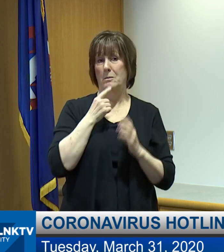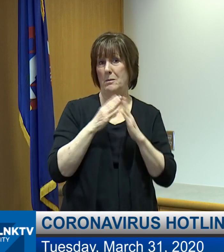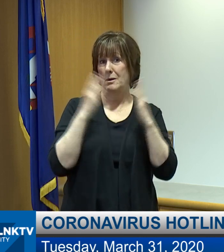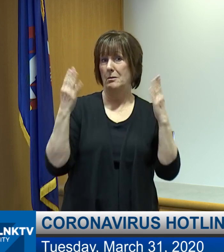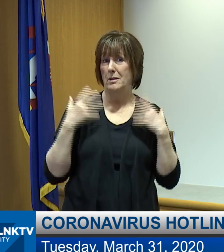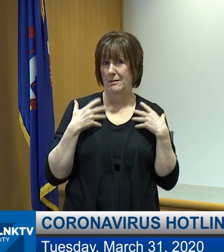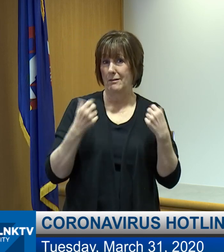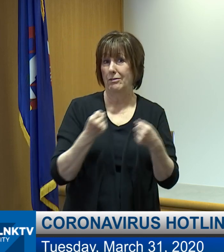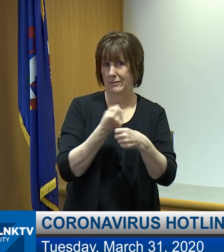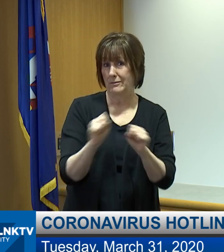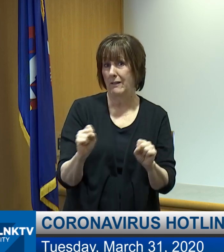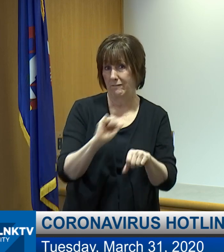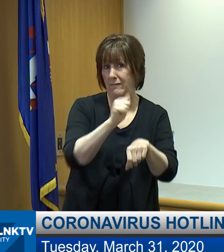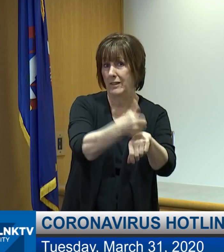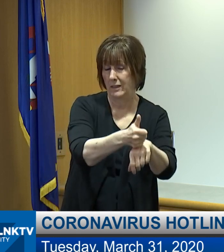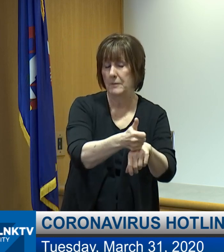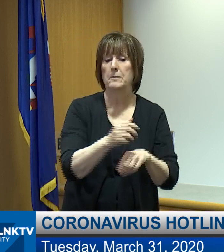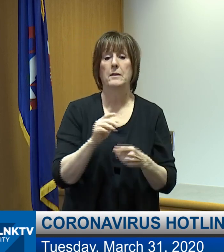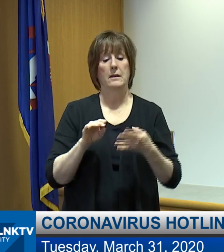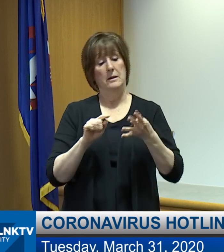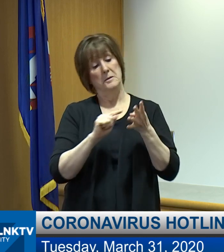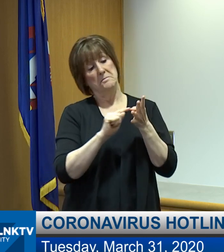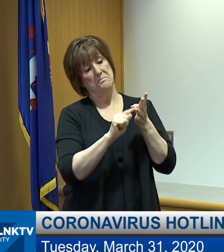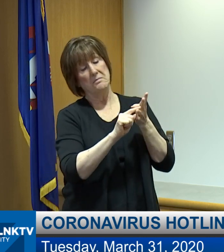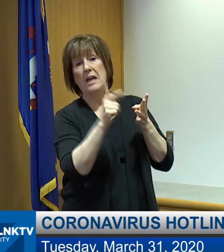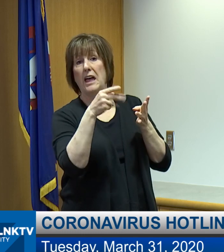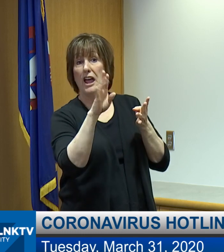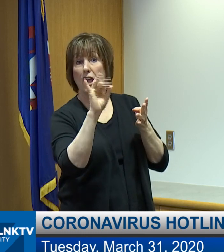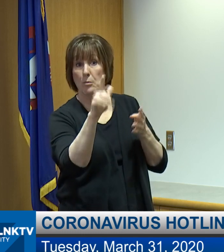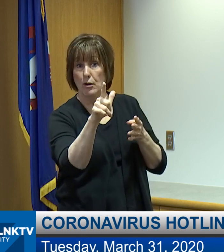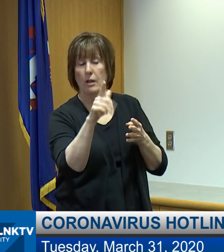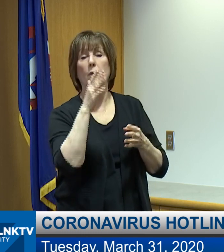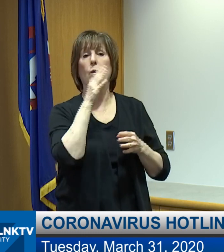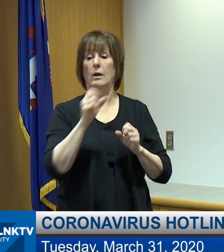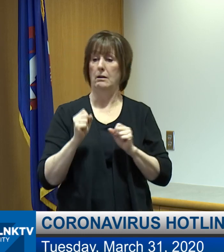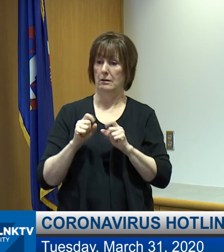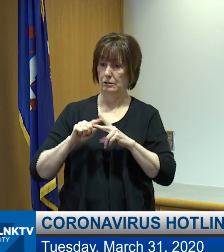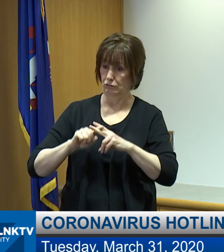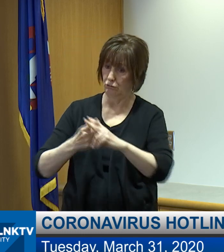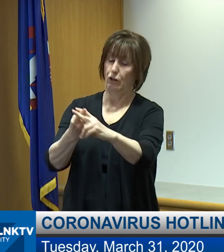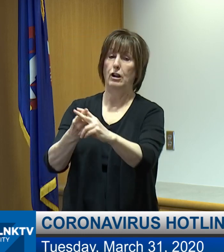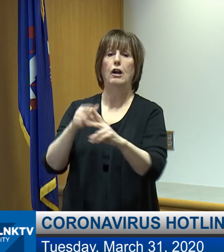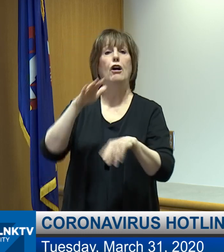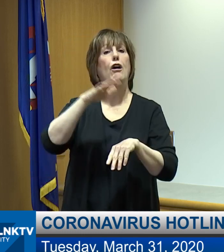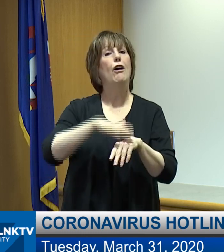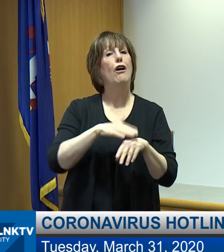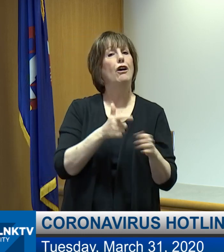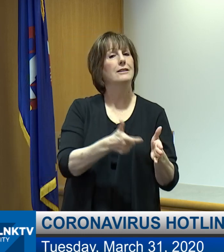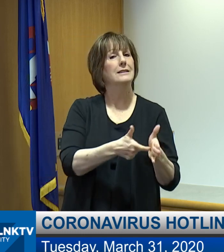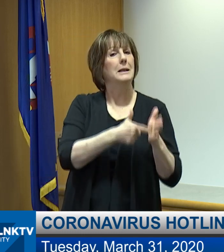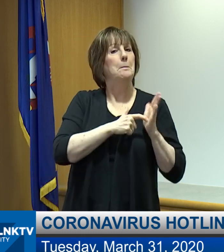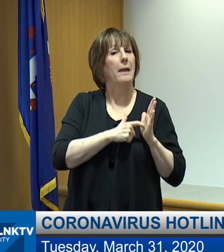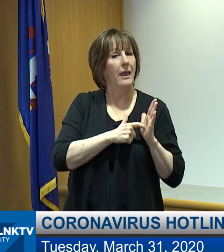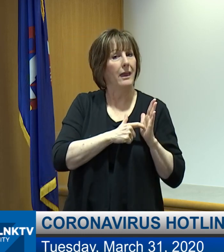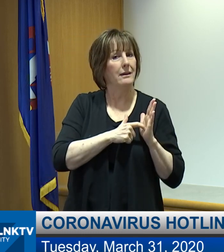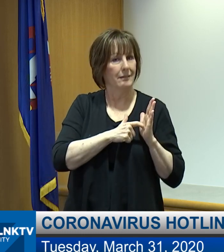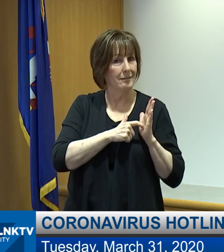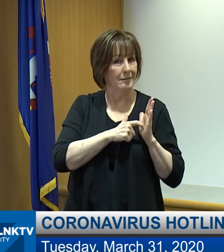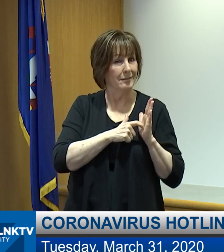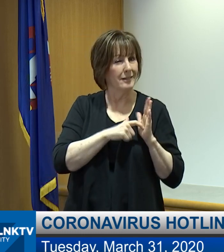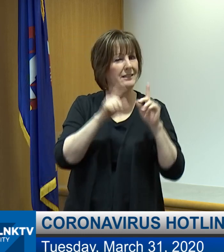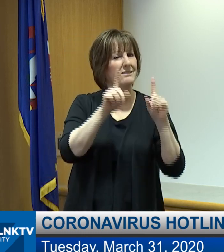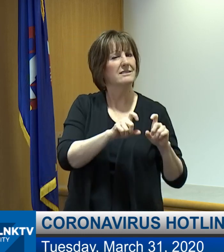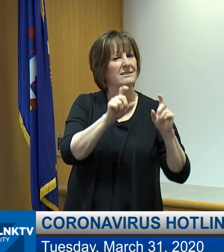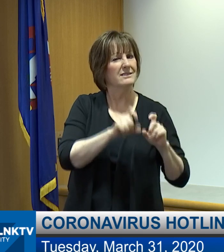place. In mid-April, StarTran is planning to launch an on-demand service pilot project. The pilot project will